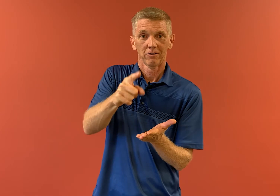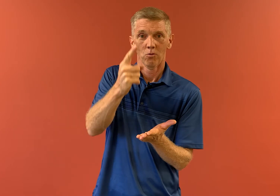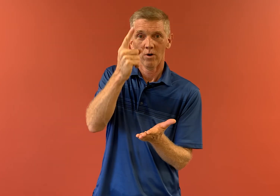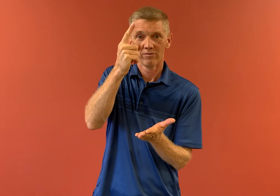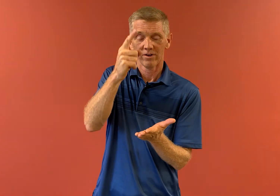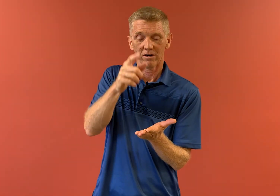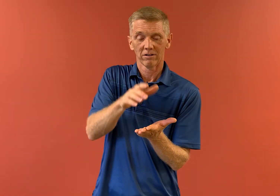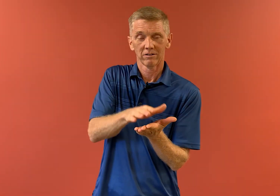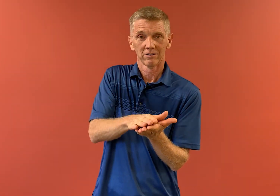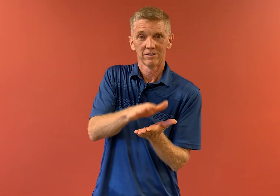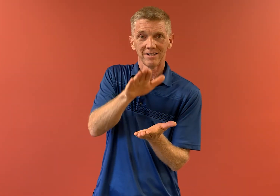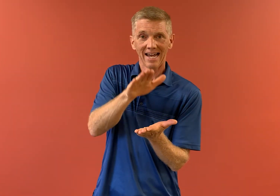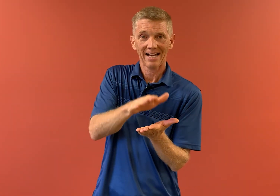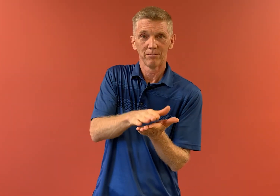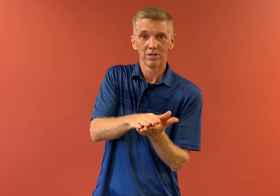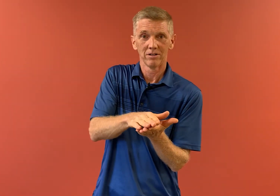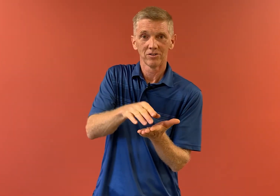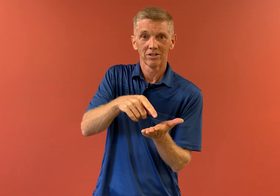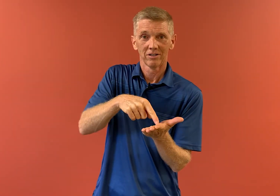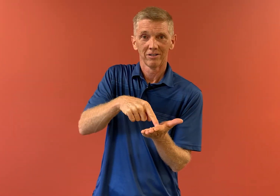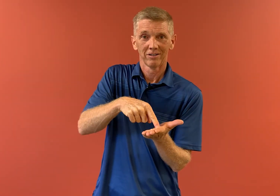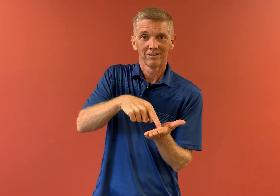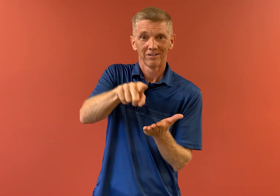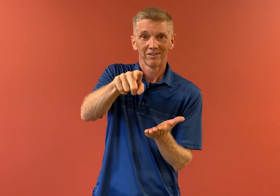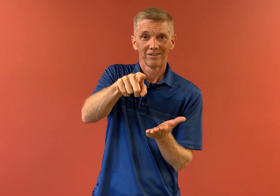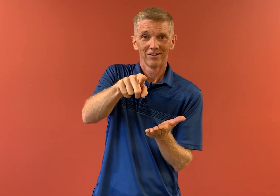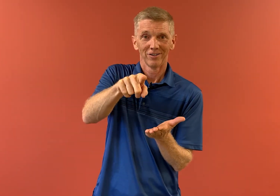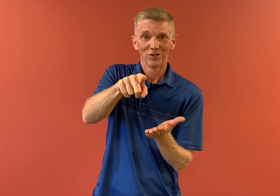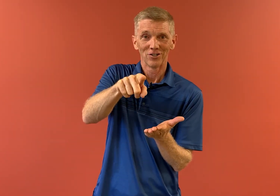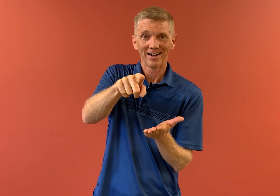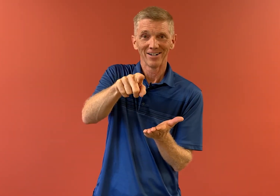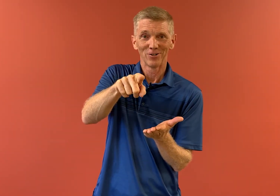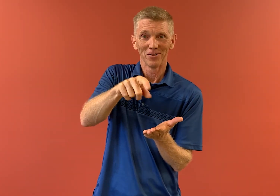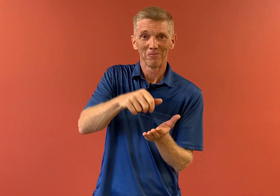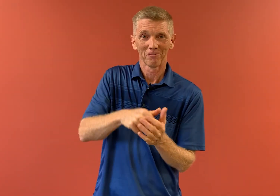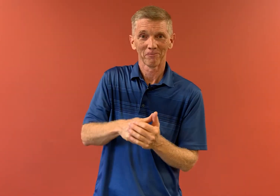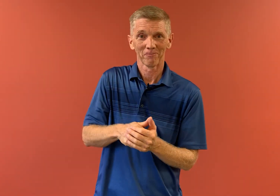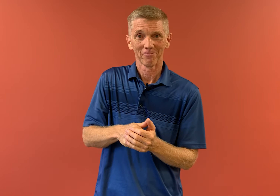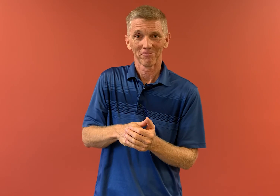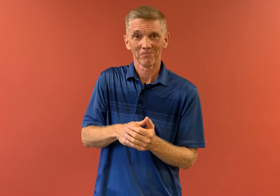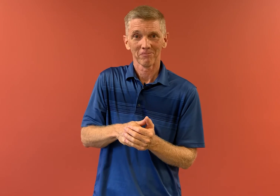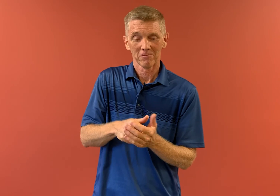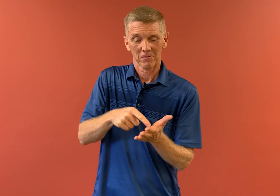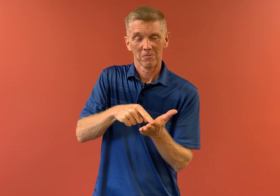One finger, stack of bills, you're sending it to them.